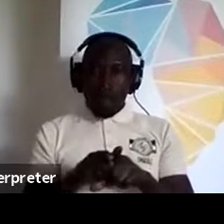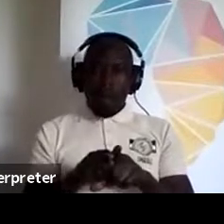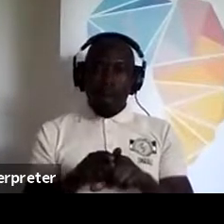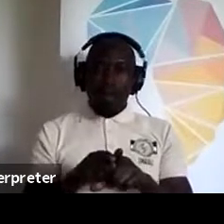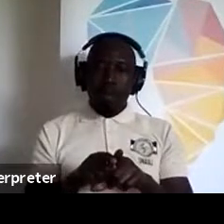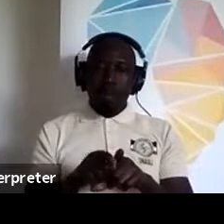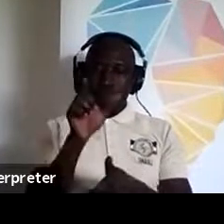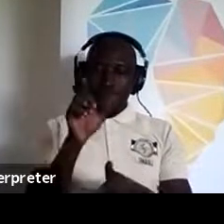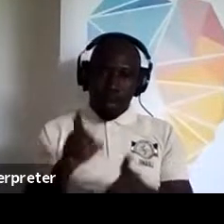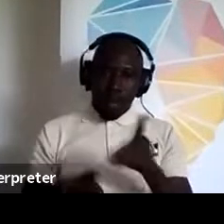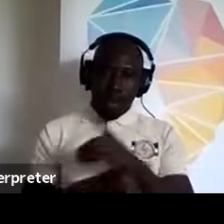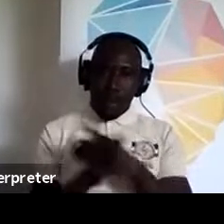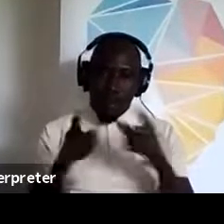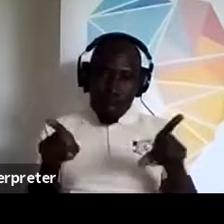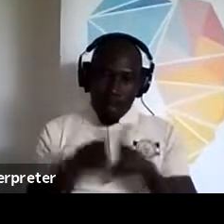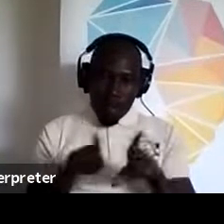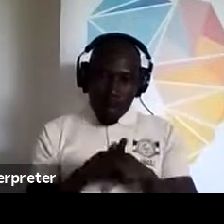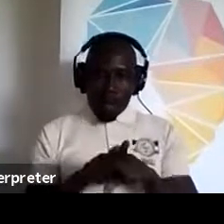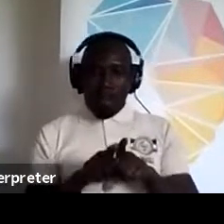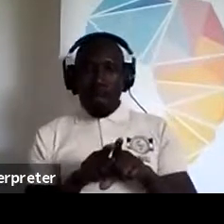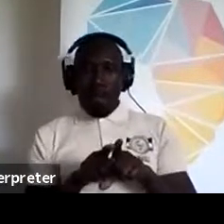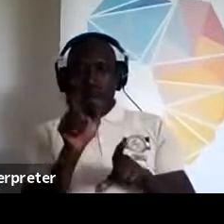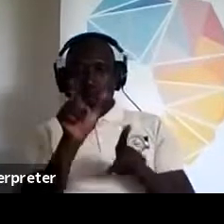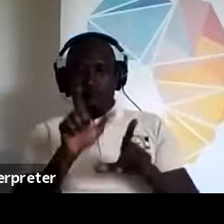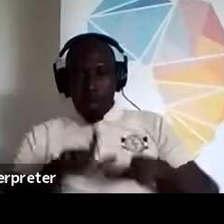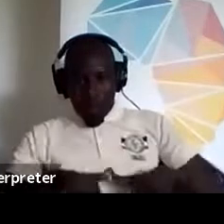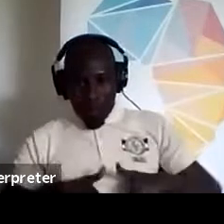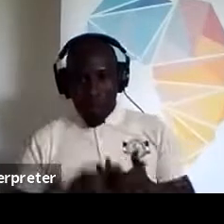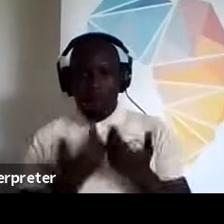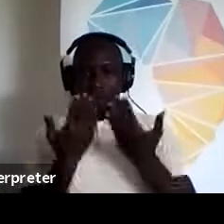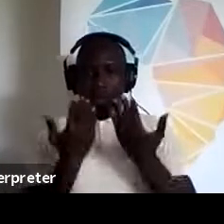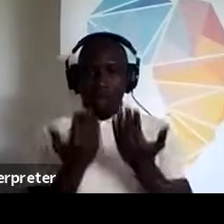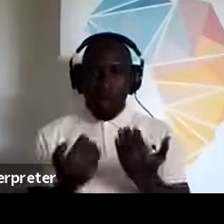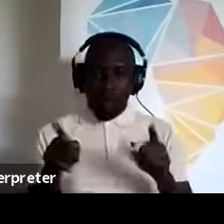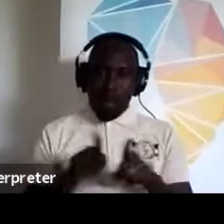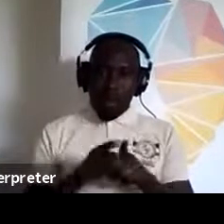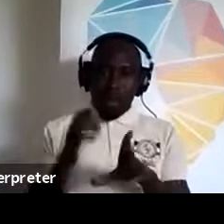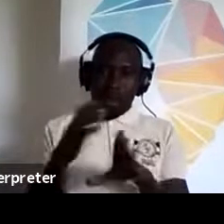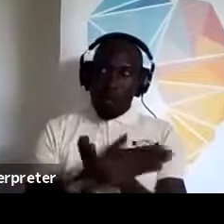a life-lived person. Before